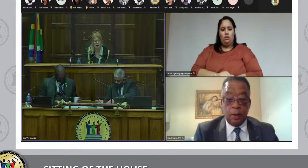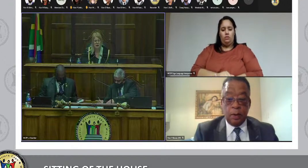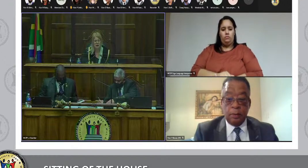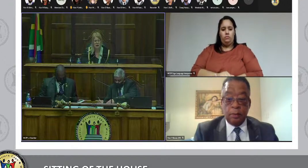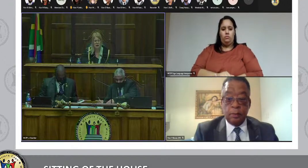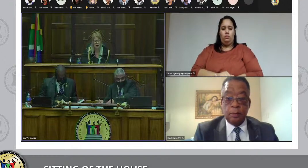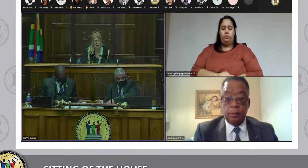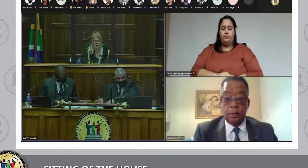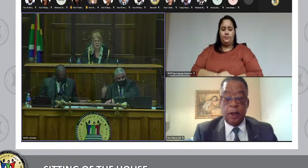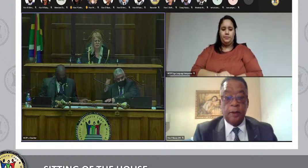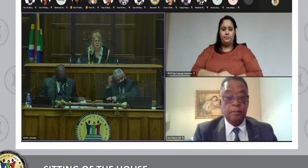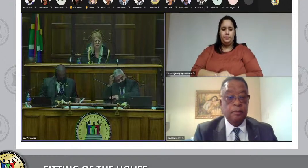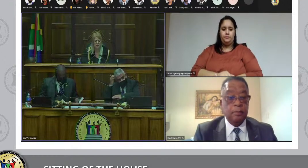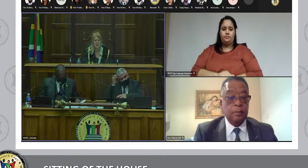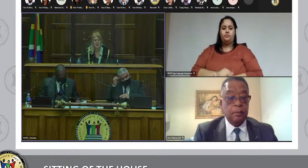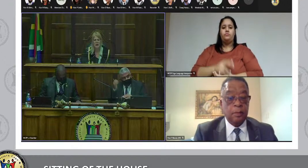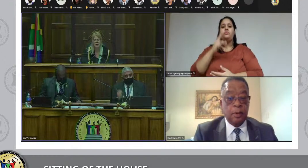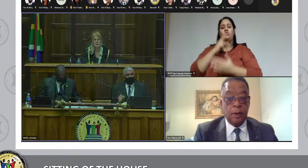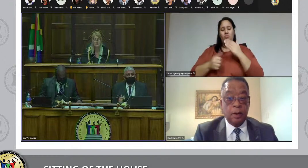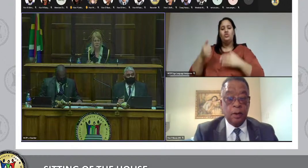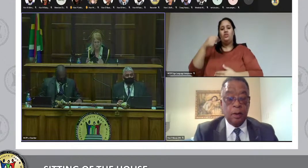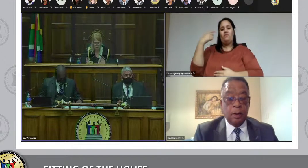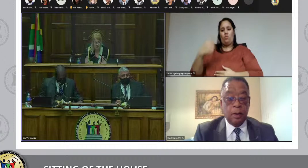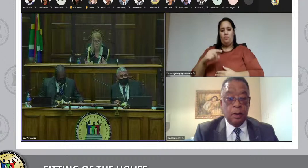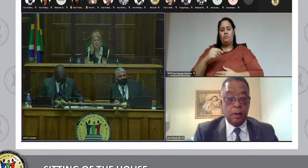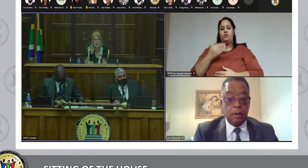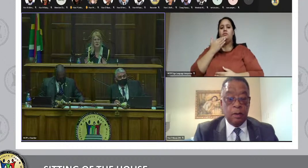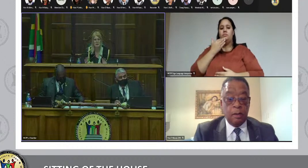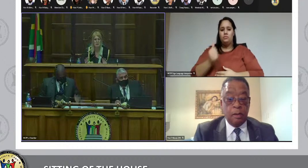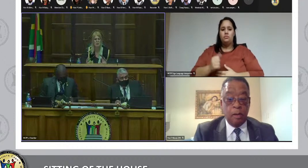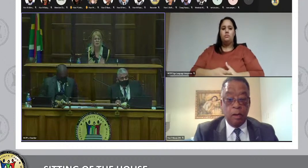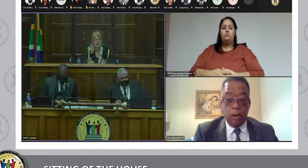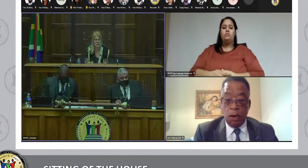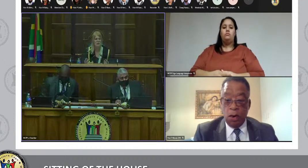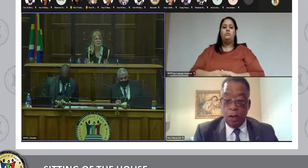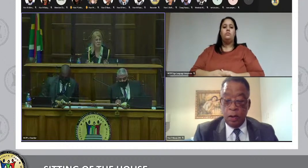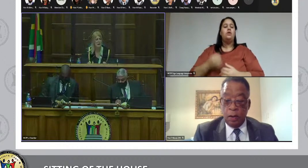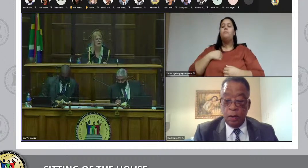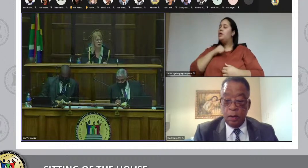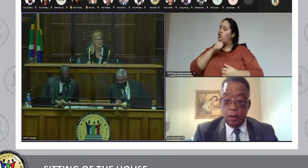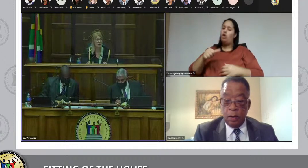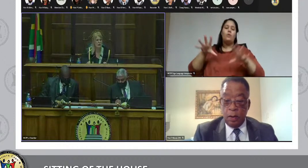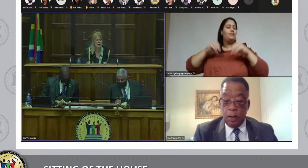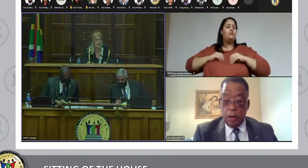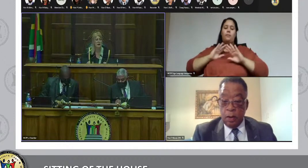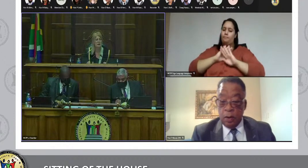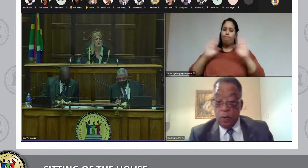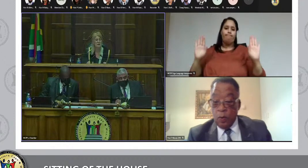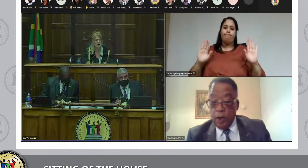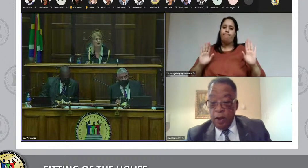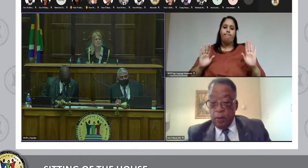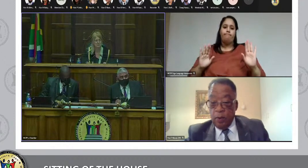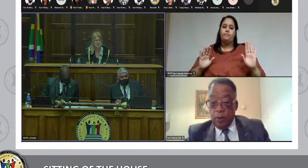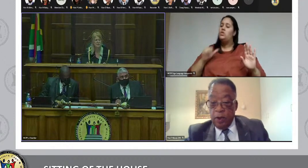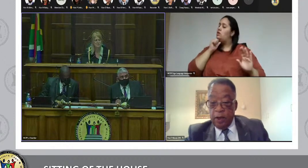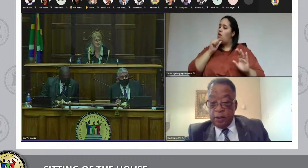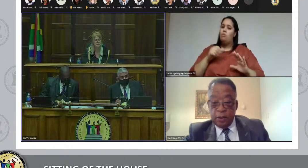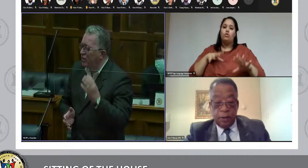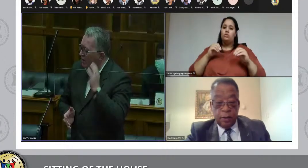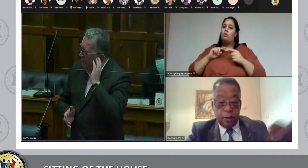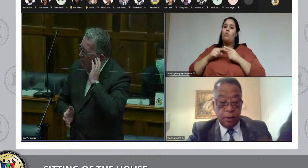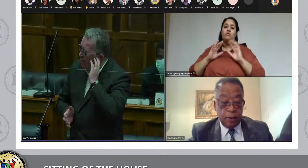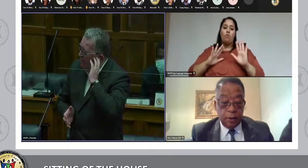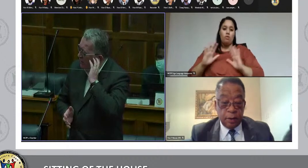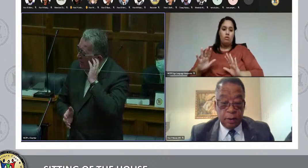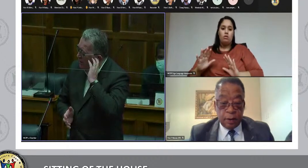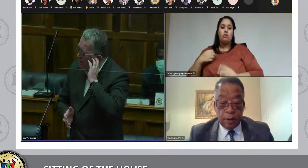No. Honourable Chief Point of order. Honourable Chief. Point of Honourable order. Chief Whip, I'm not going to accept. Thank you. Yeah, I no, don't point of understand. order. I just